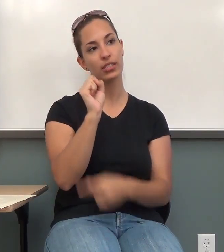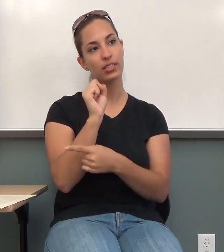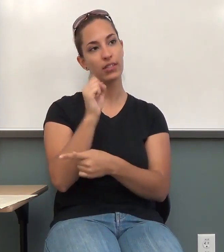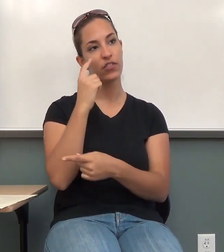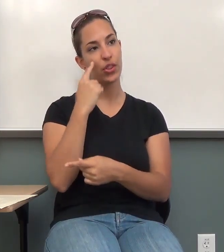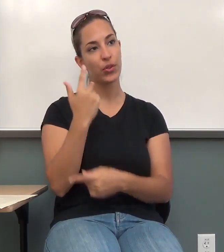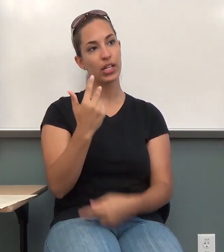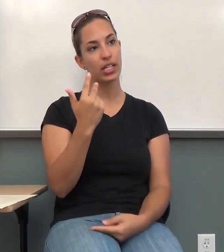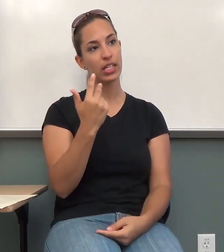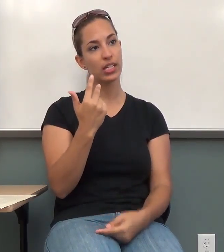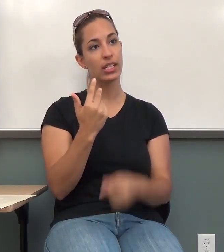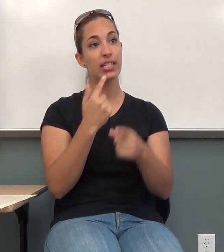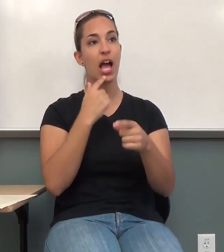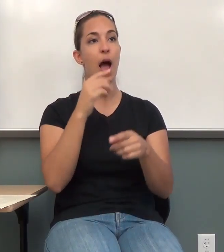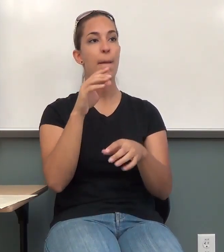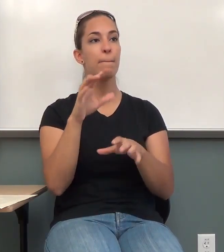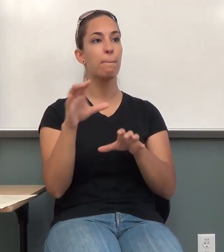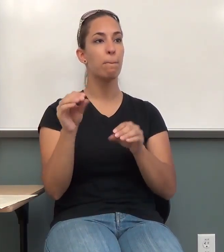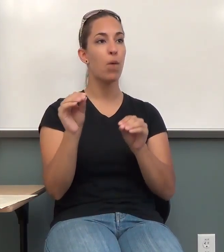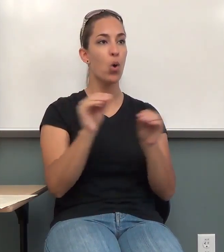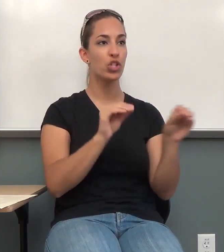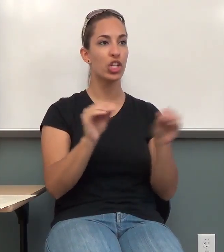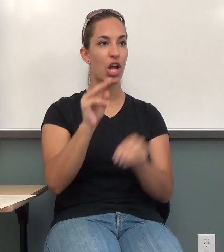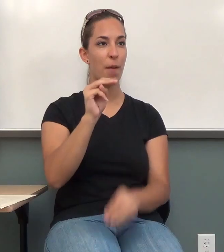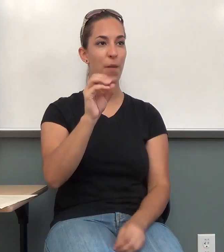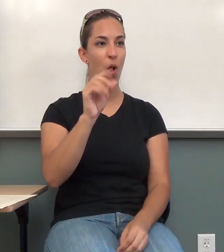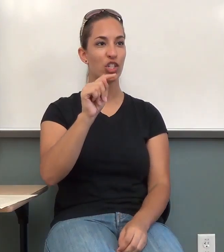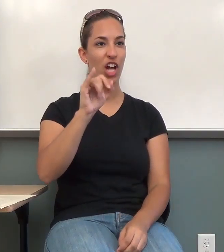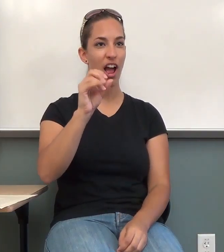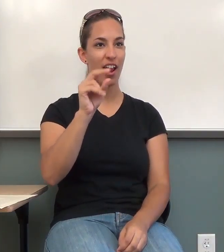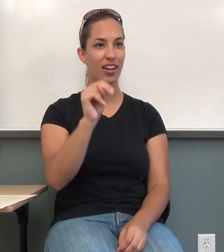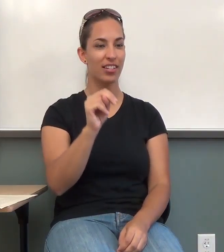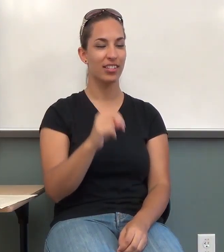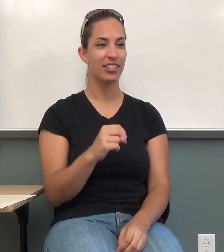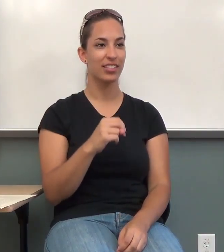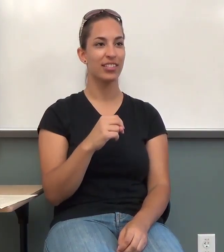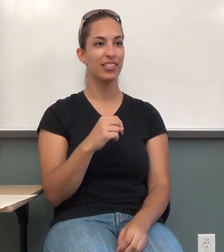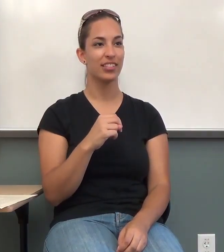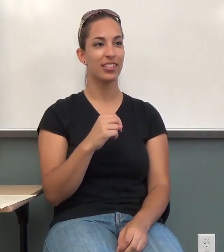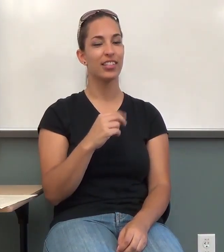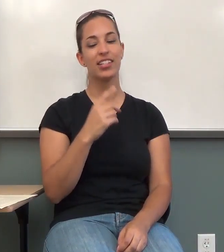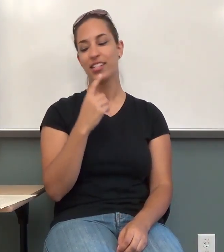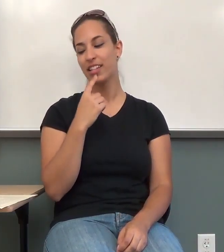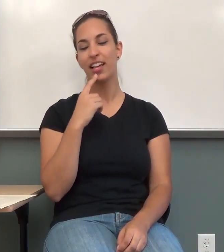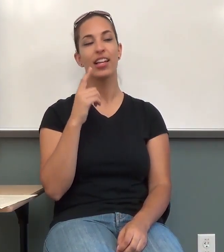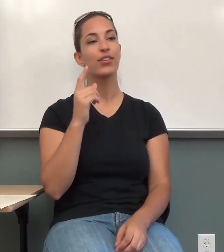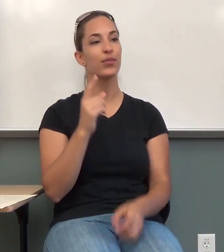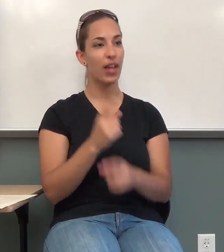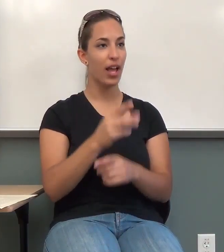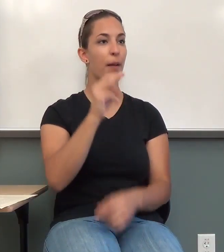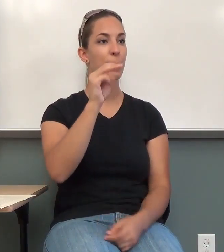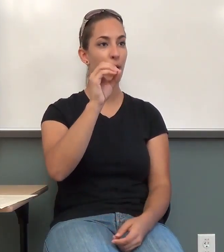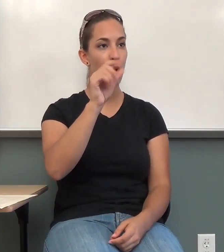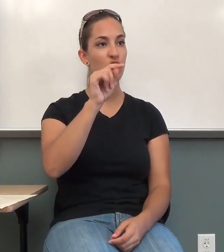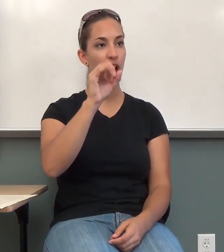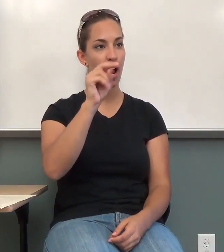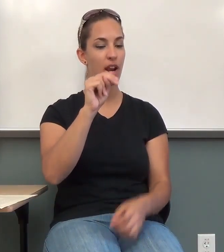Motion. Yes, motion. Nice job, Amanda. The motion, right? So the rocking motion. So what is